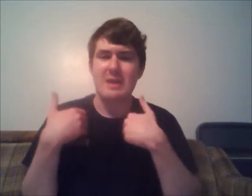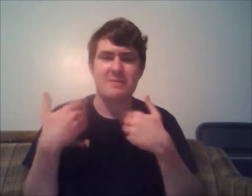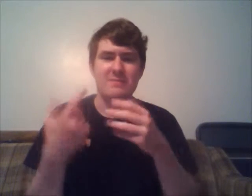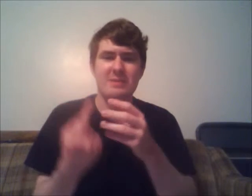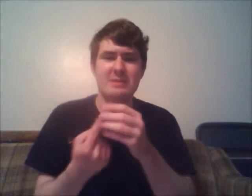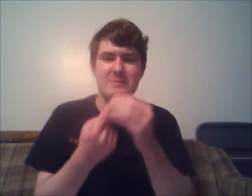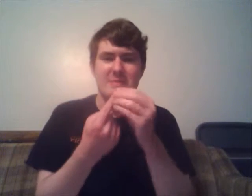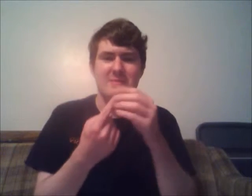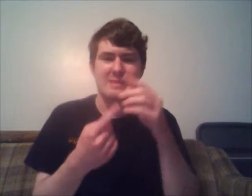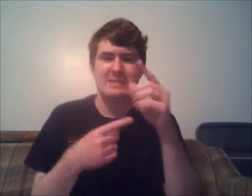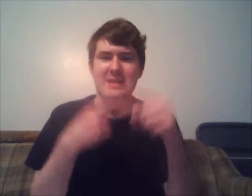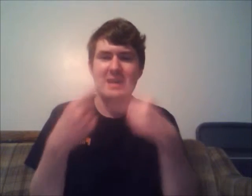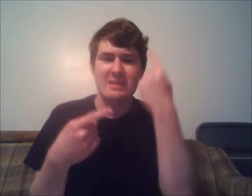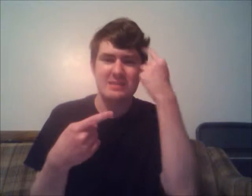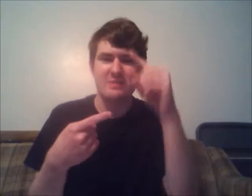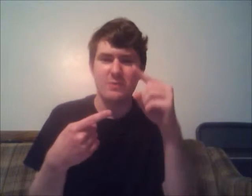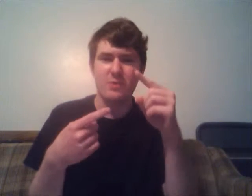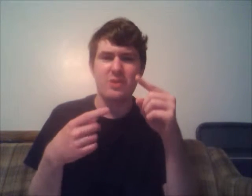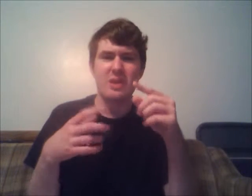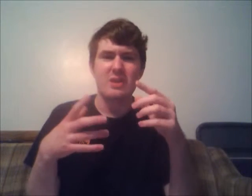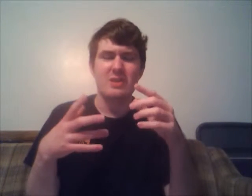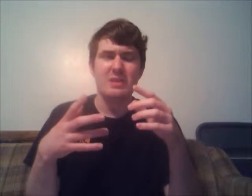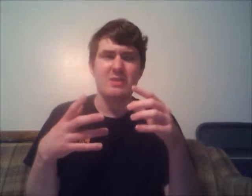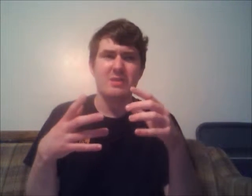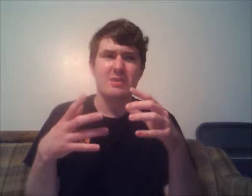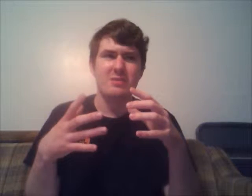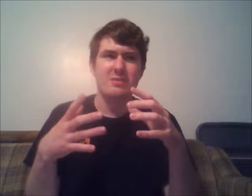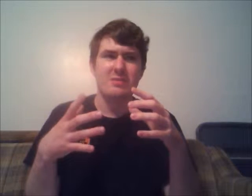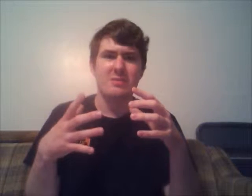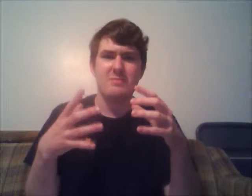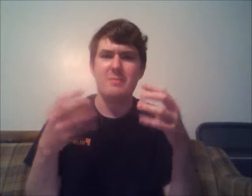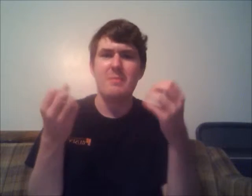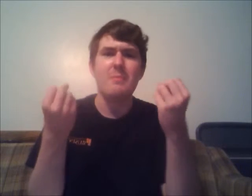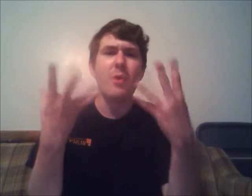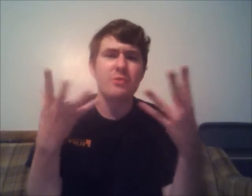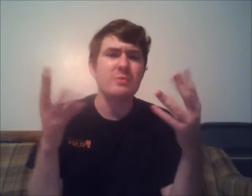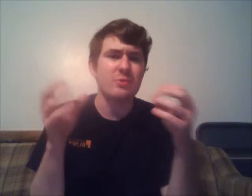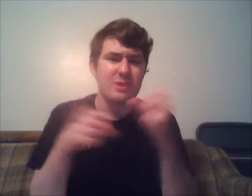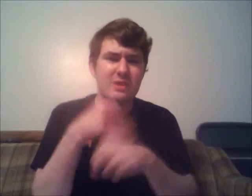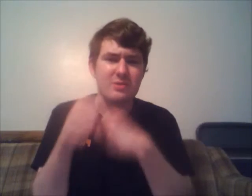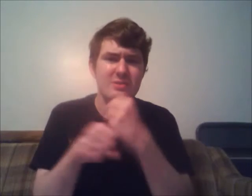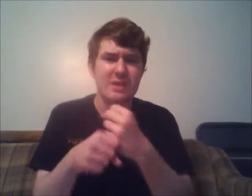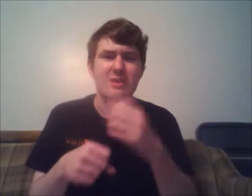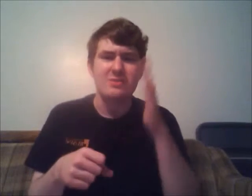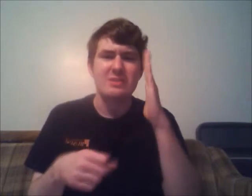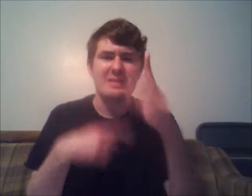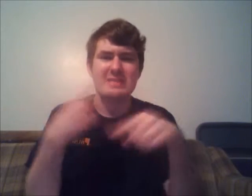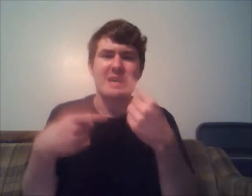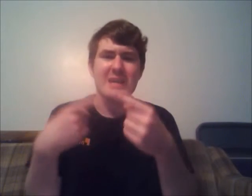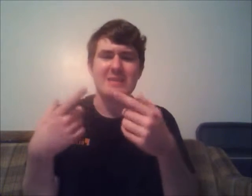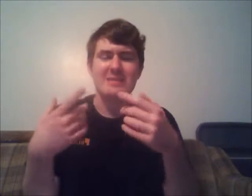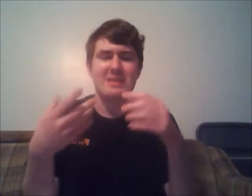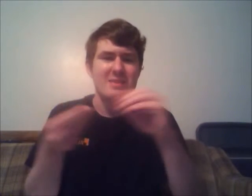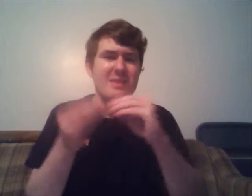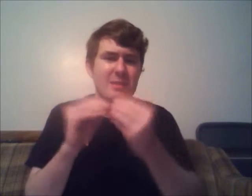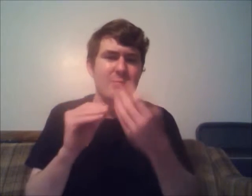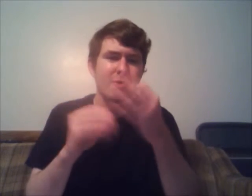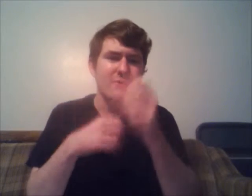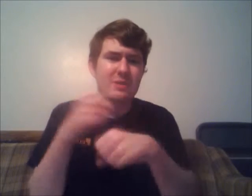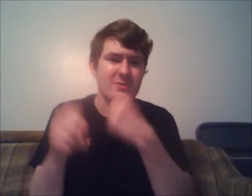like specific signs for like the multiple years. You're just going to sign like the number of years,